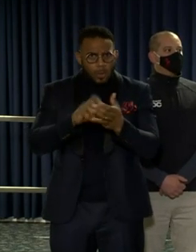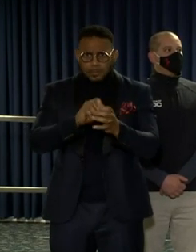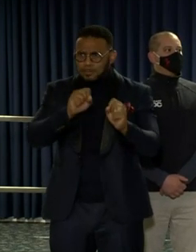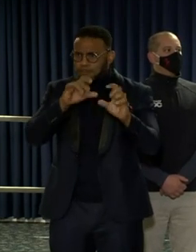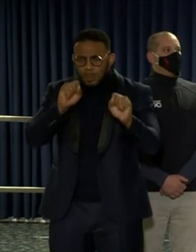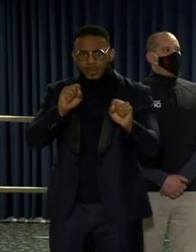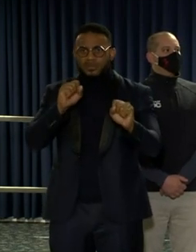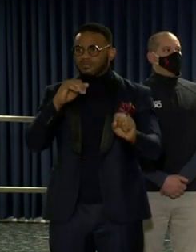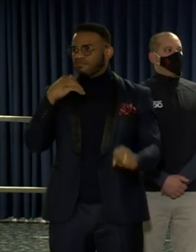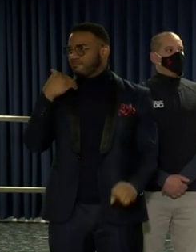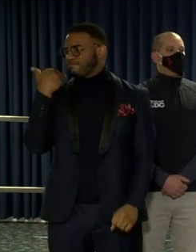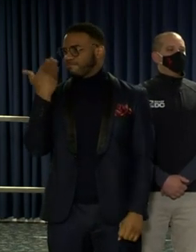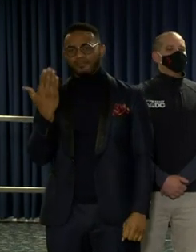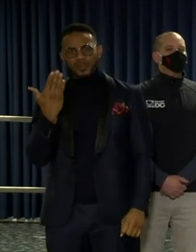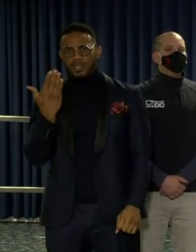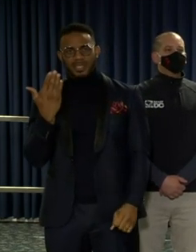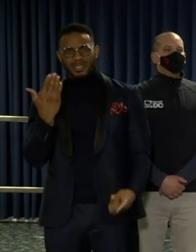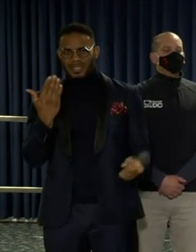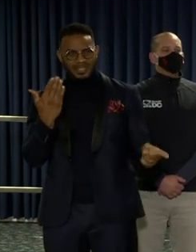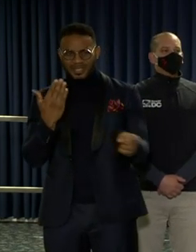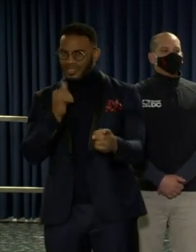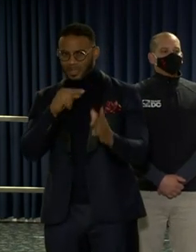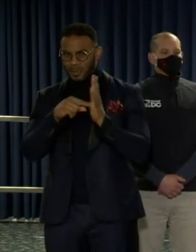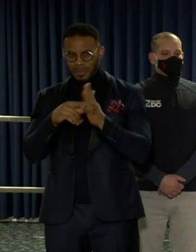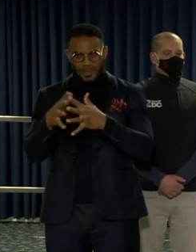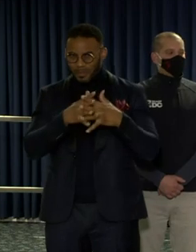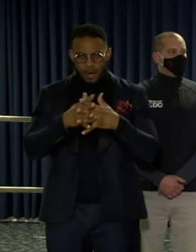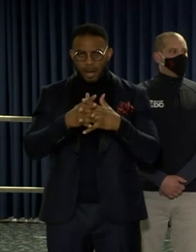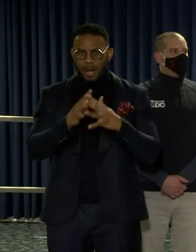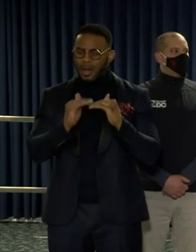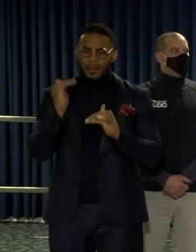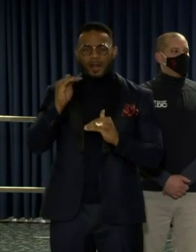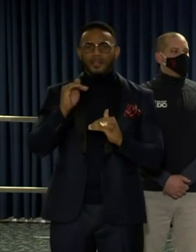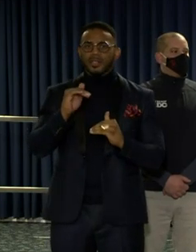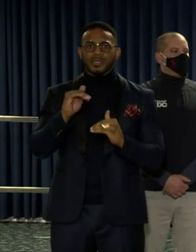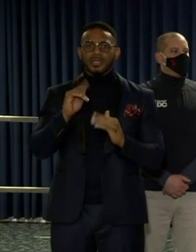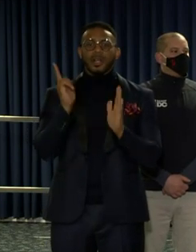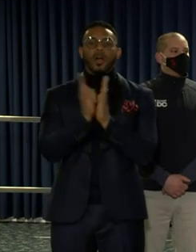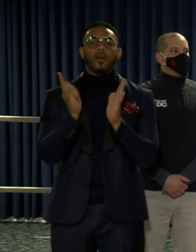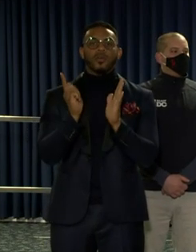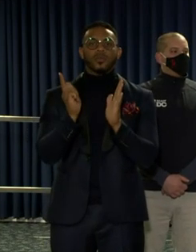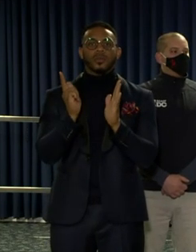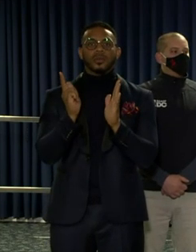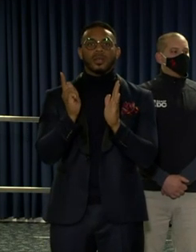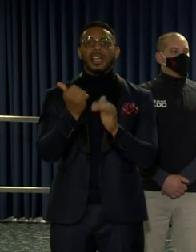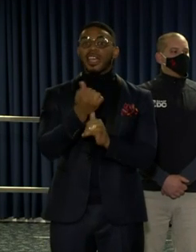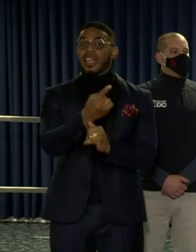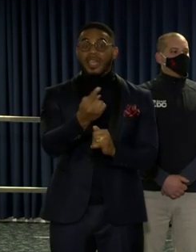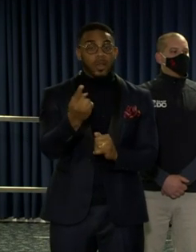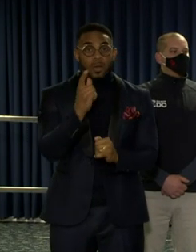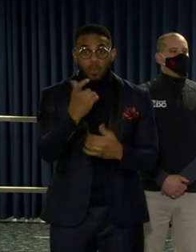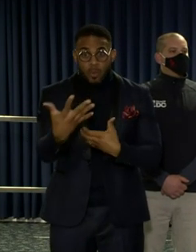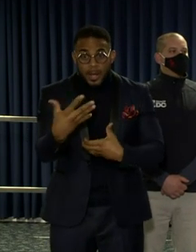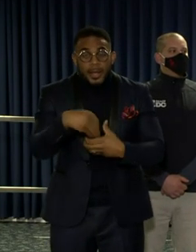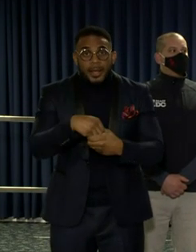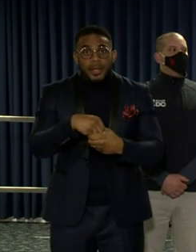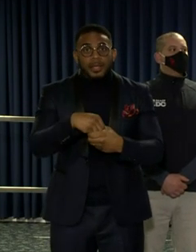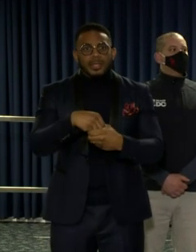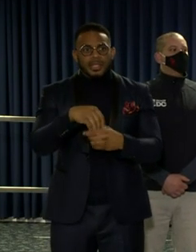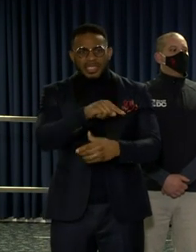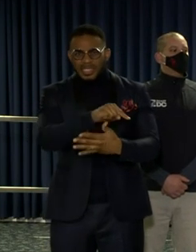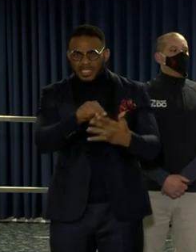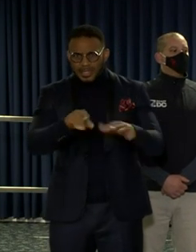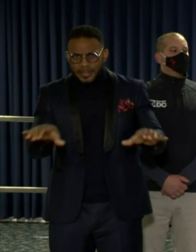witnessing is shameful, unpatriotic, and above all, it is unlawful. Anyone who has engaged in